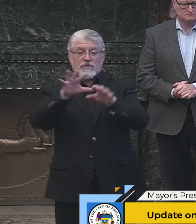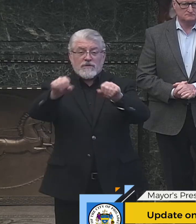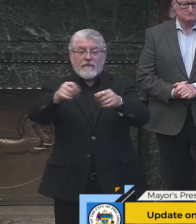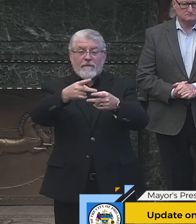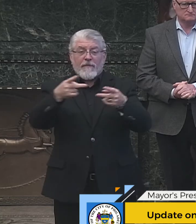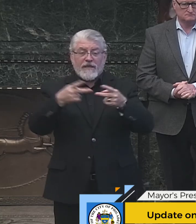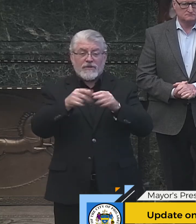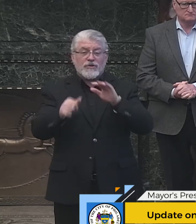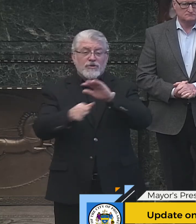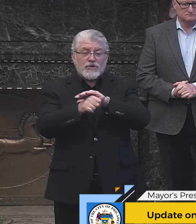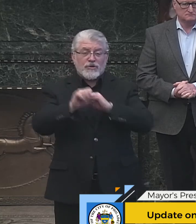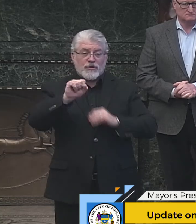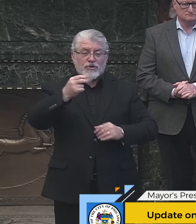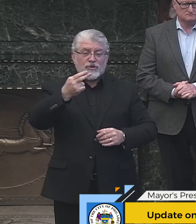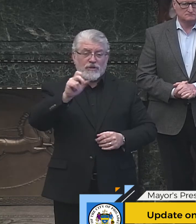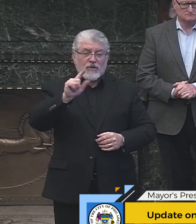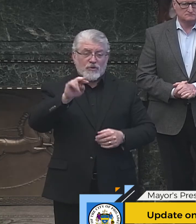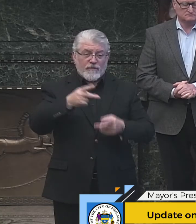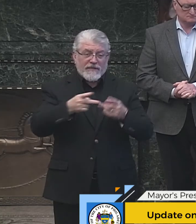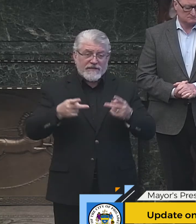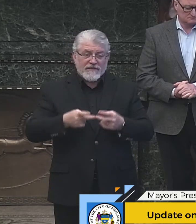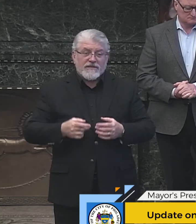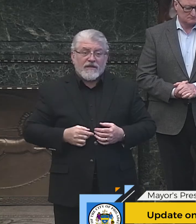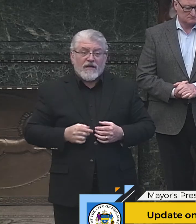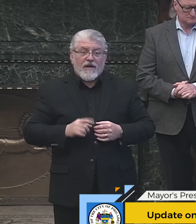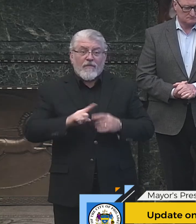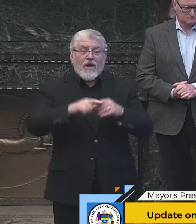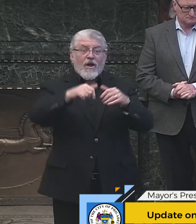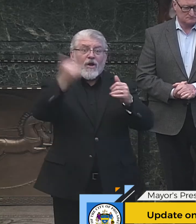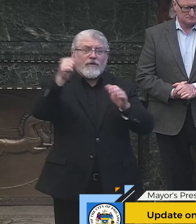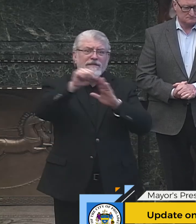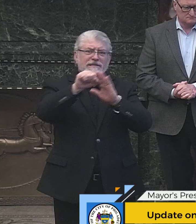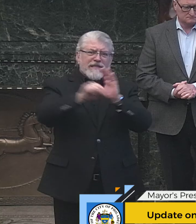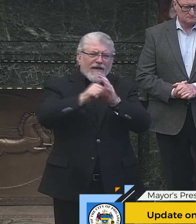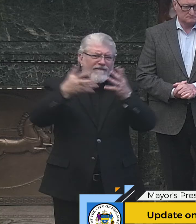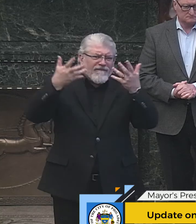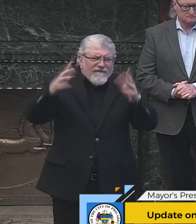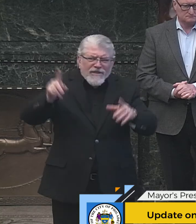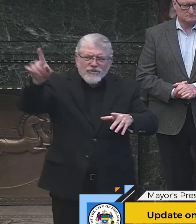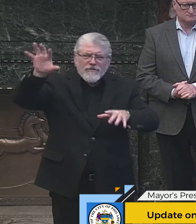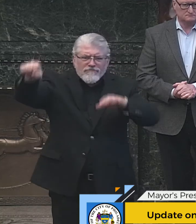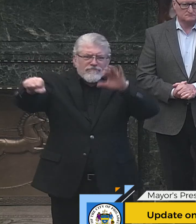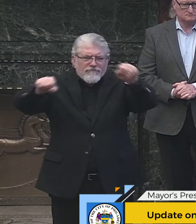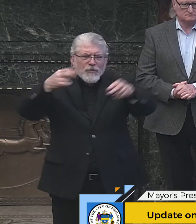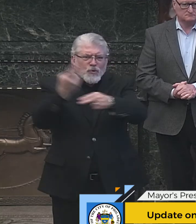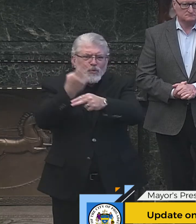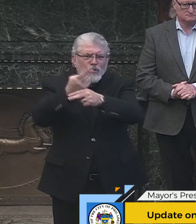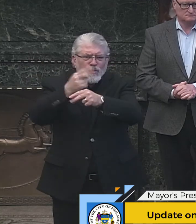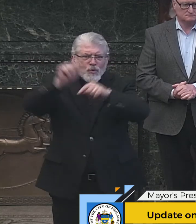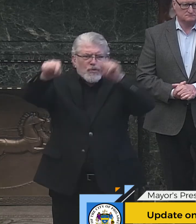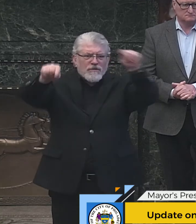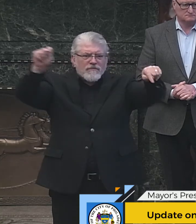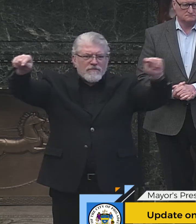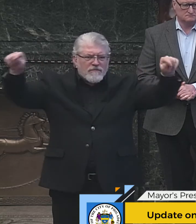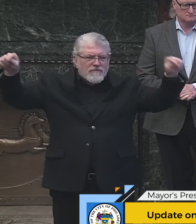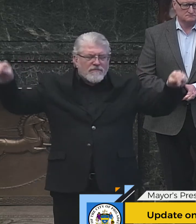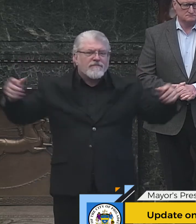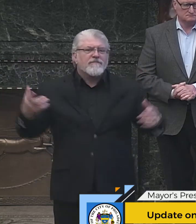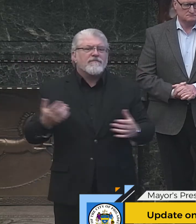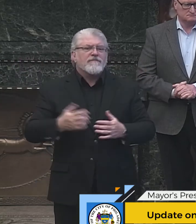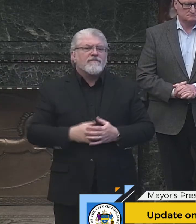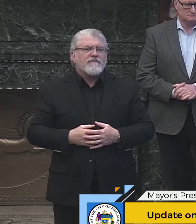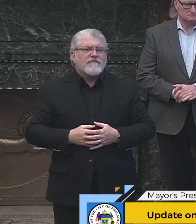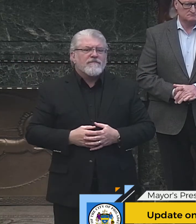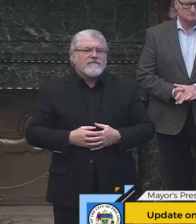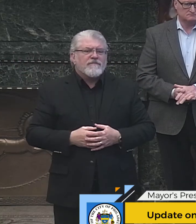you not think that stronger, like that kind of messaging would be stronger? Our reporters have also seen lots of people out